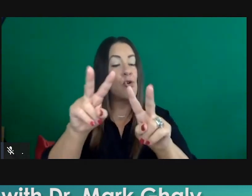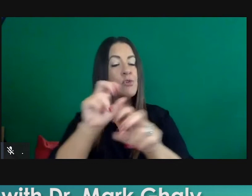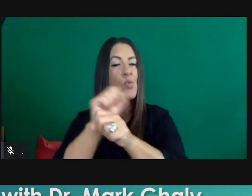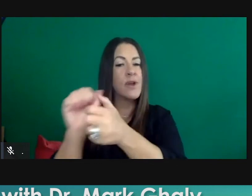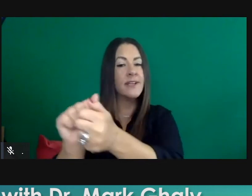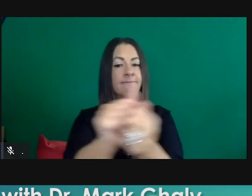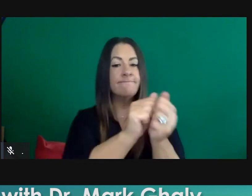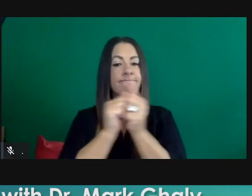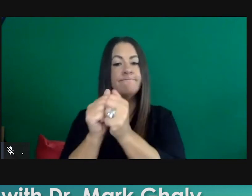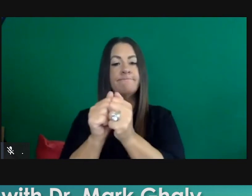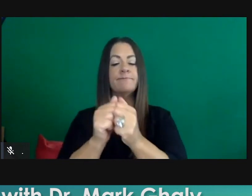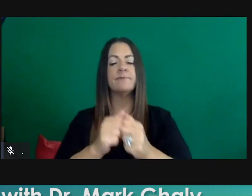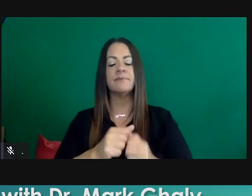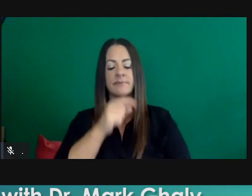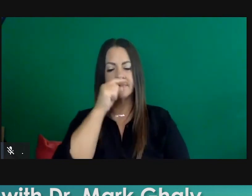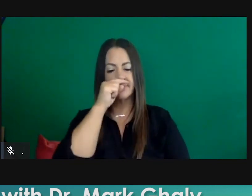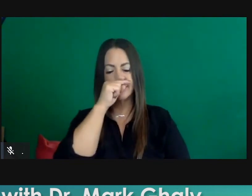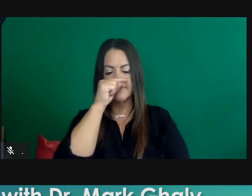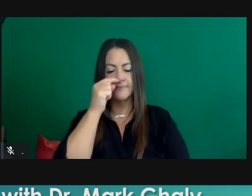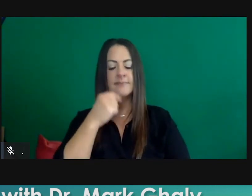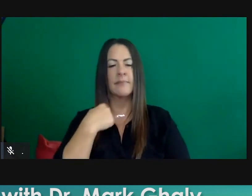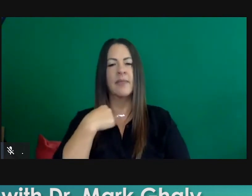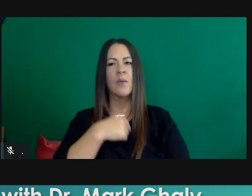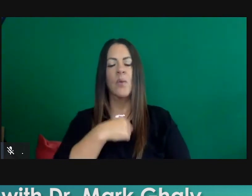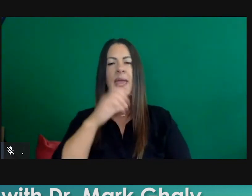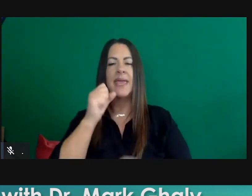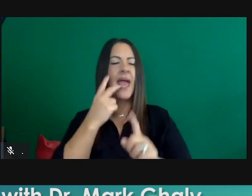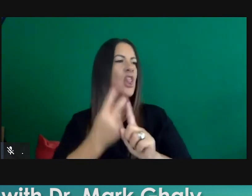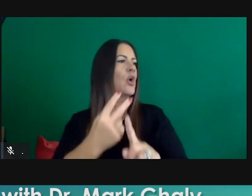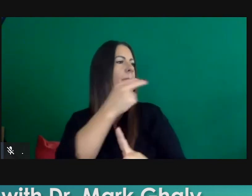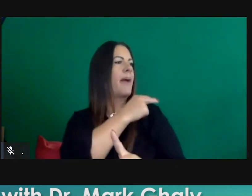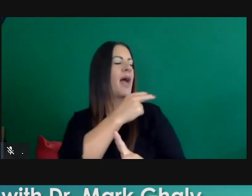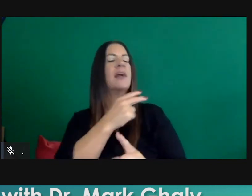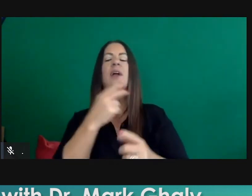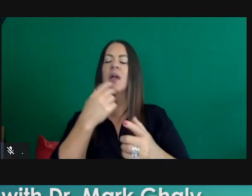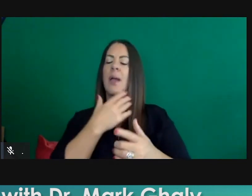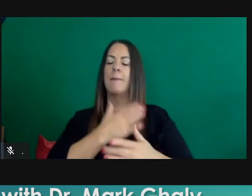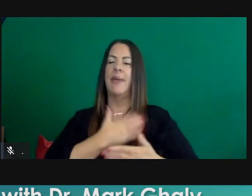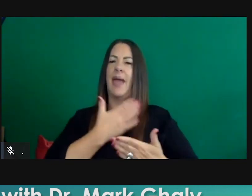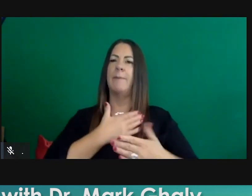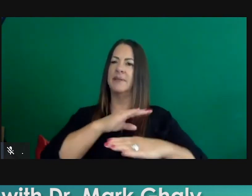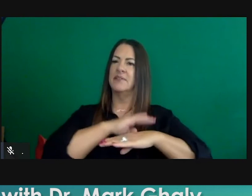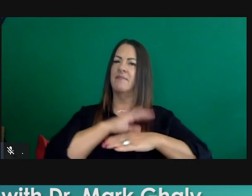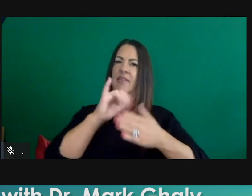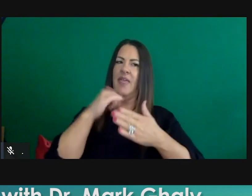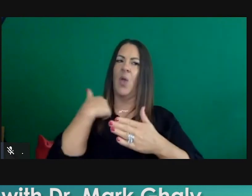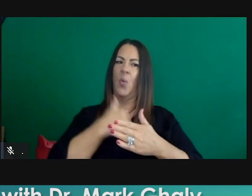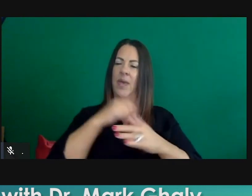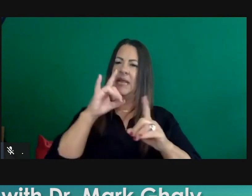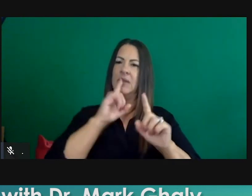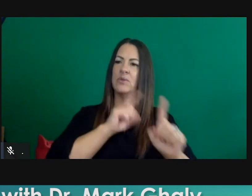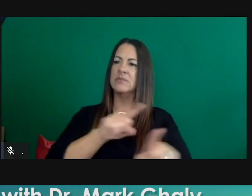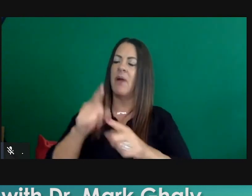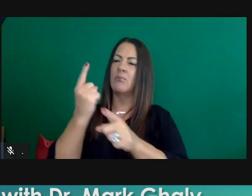end, as we look back at our response to this pandemic. Angela Hart, Kaiser Health News.